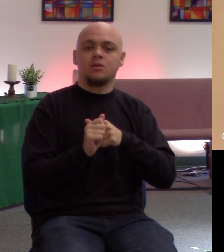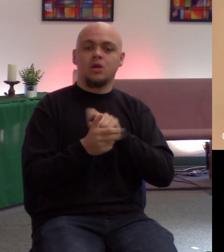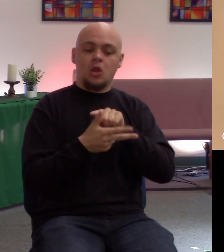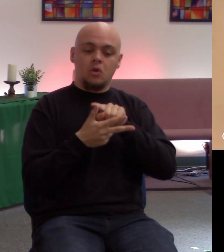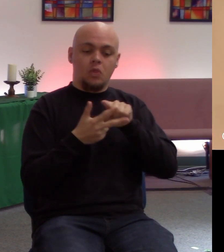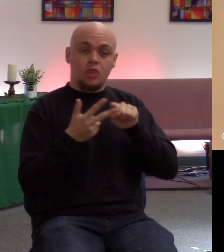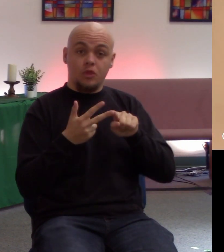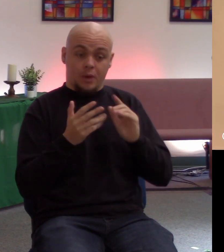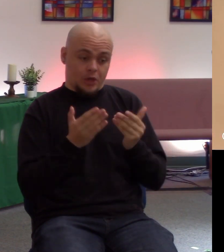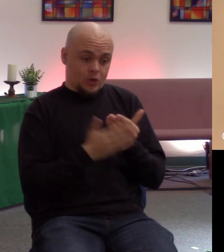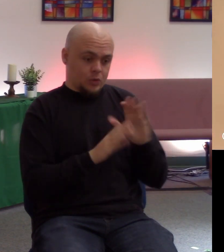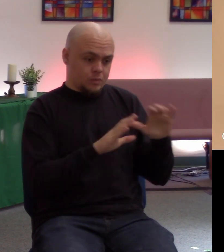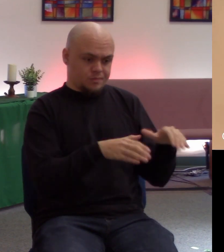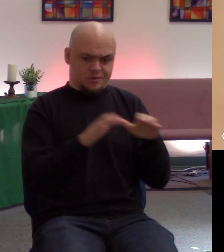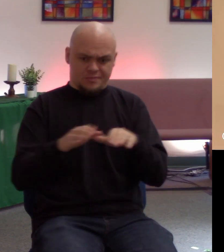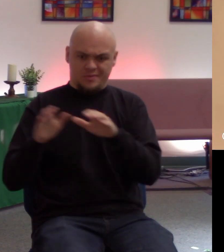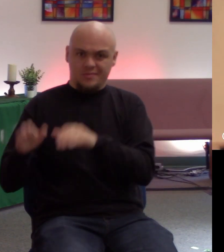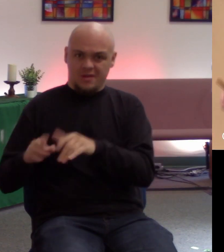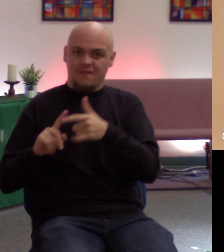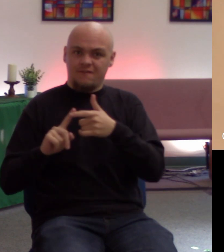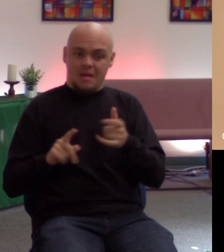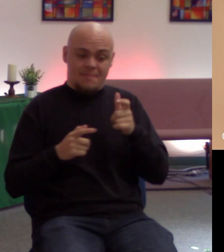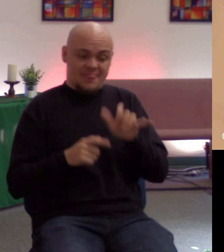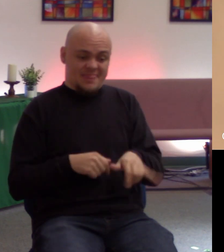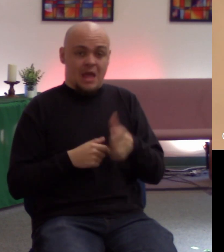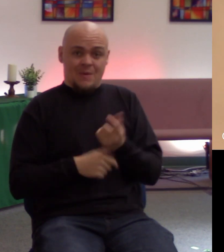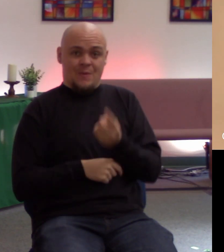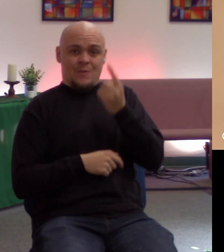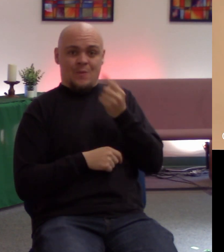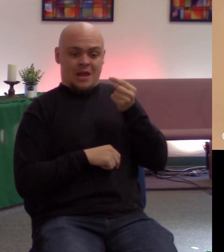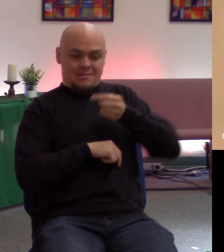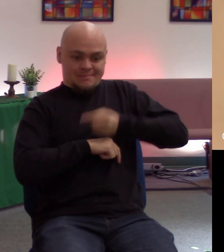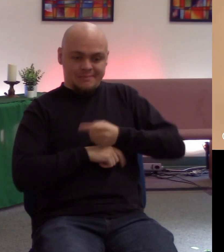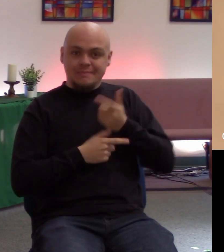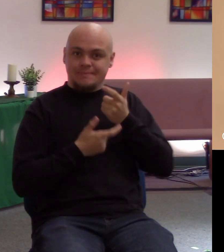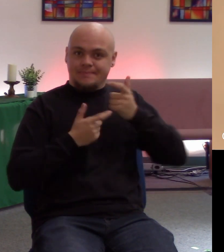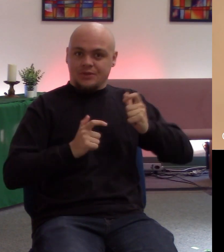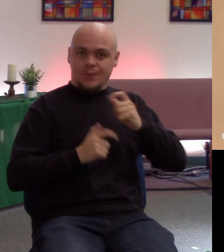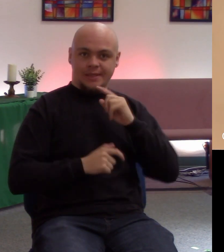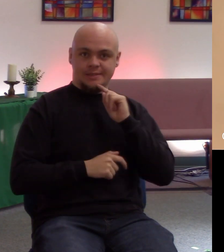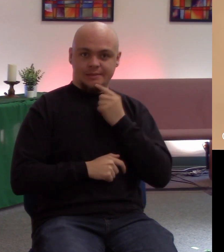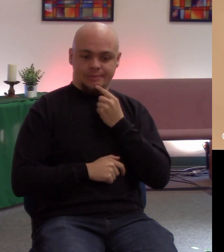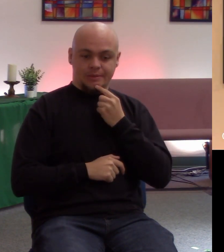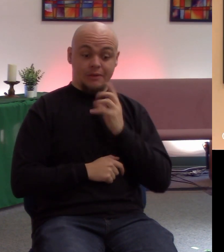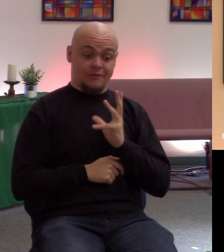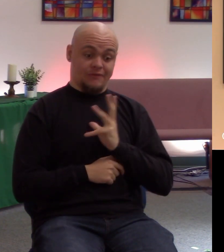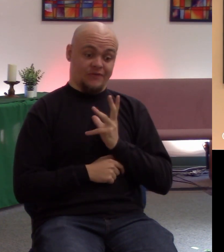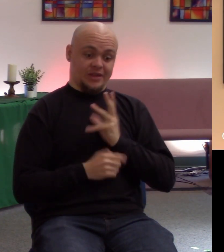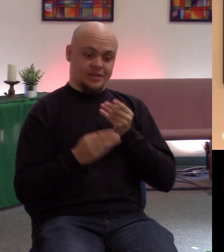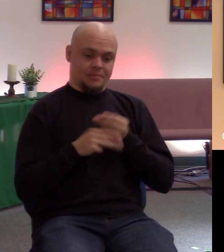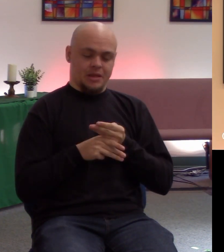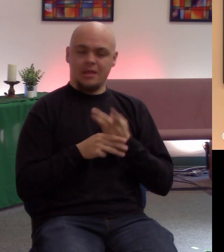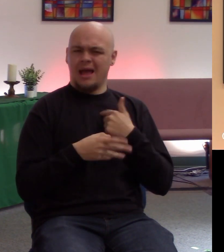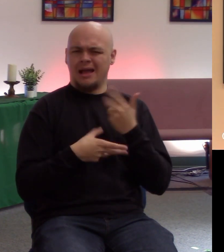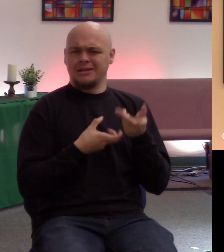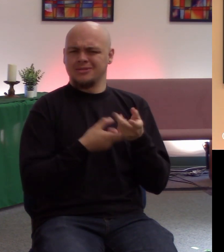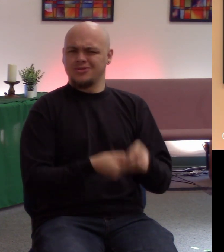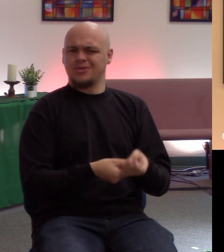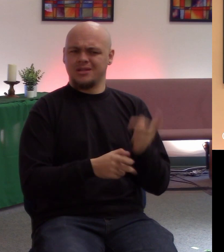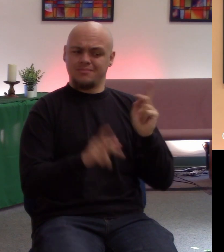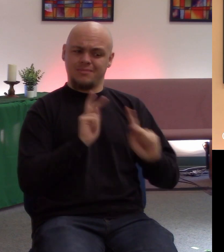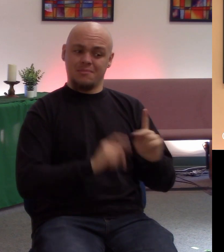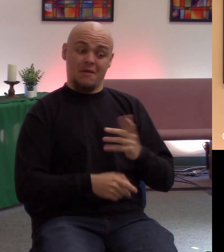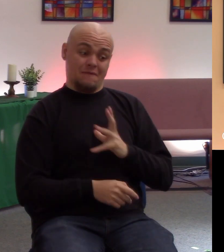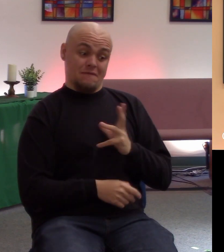it. So we have at least 3 major groups that come out of the Great Disappointment here by doing his fancy math. I never